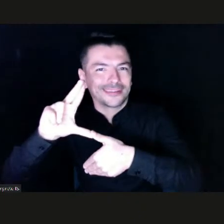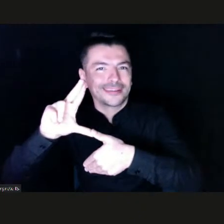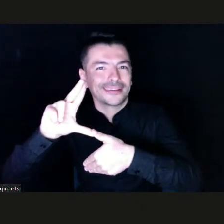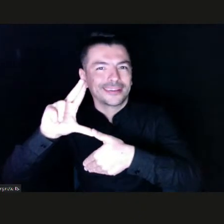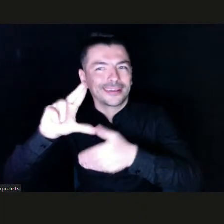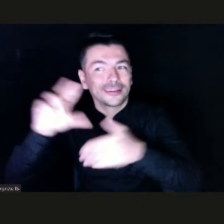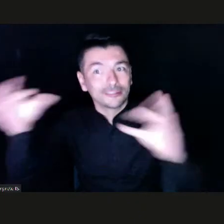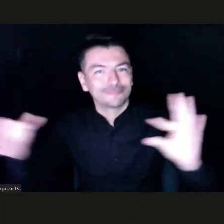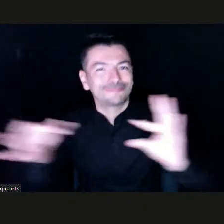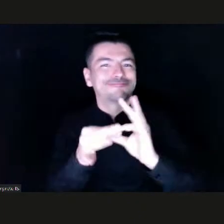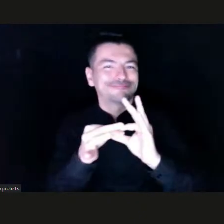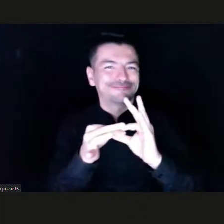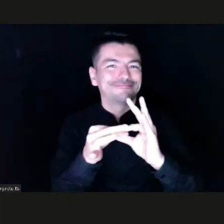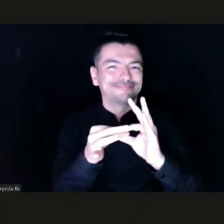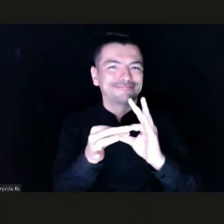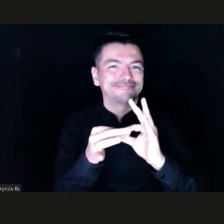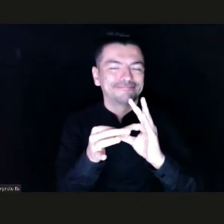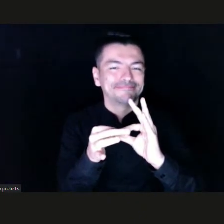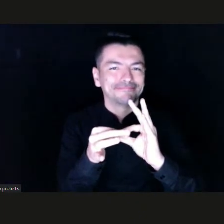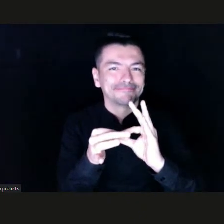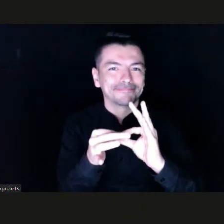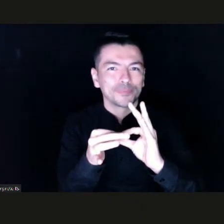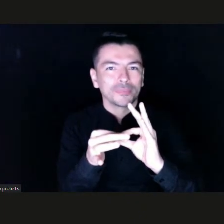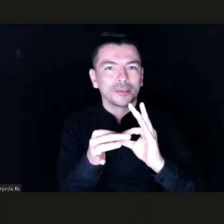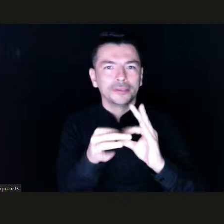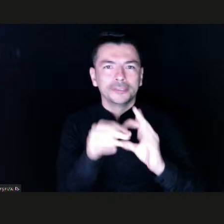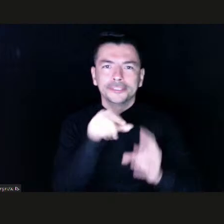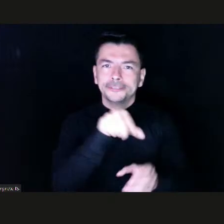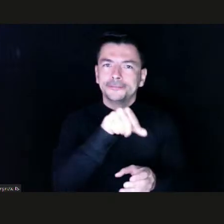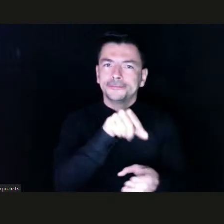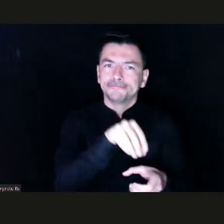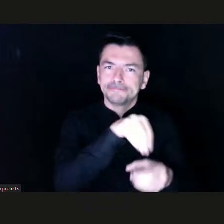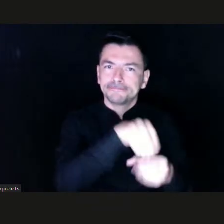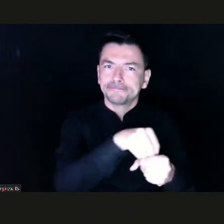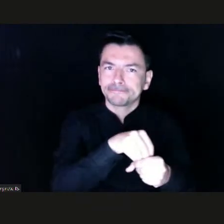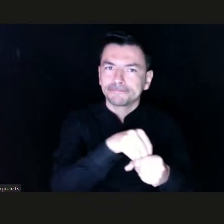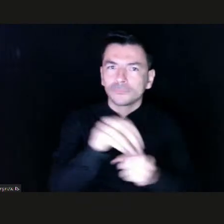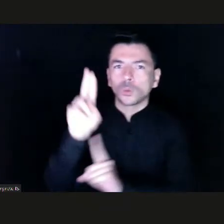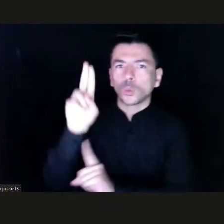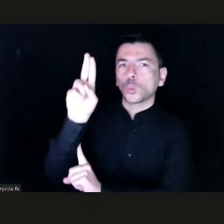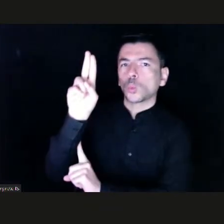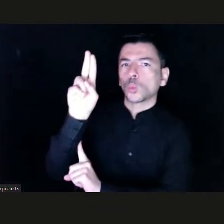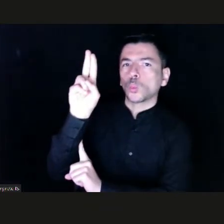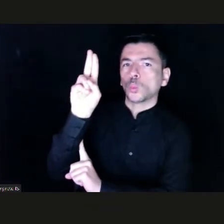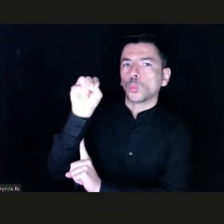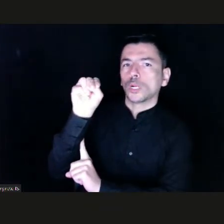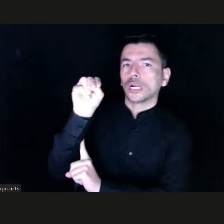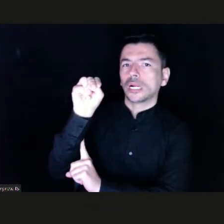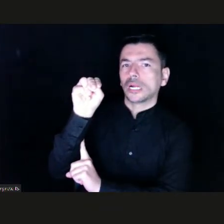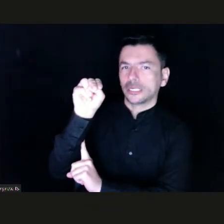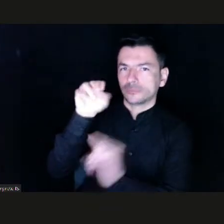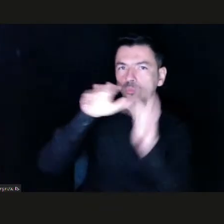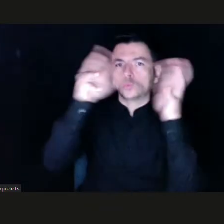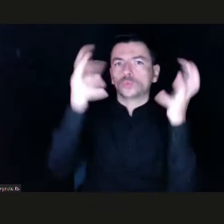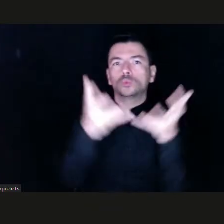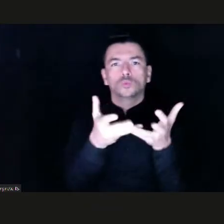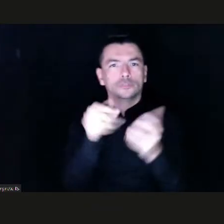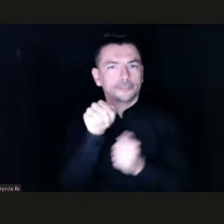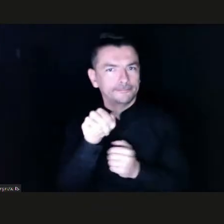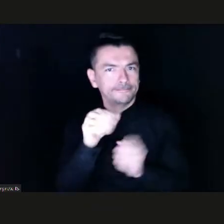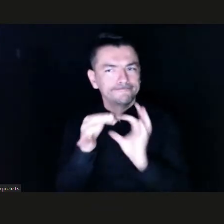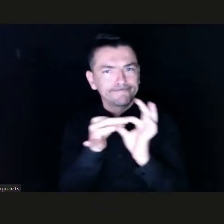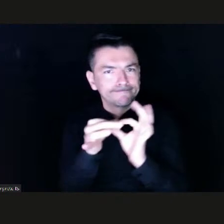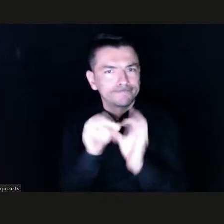Associate Administrator of the UN Development Programme. Prior to joining the United